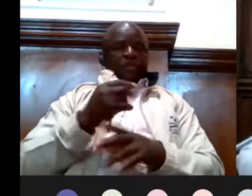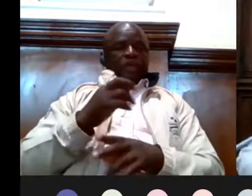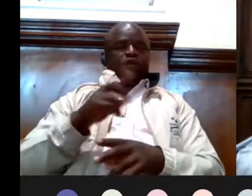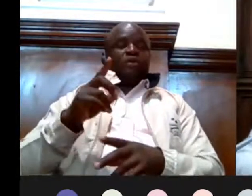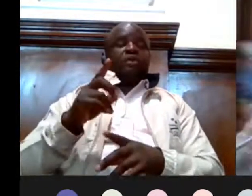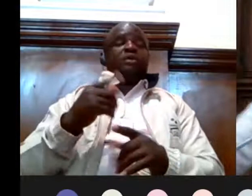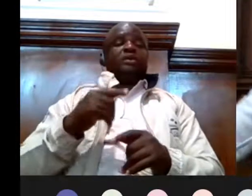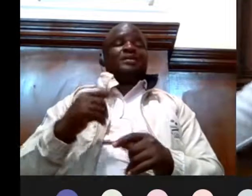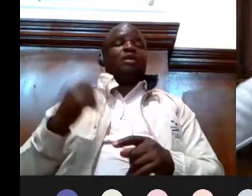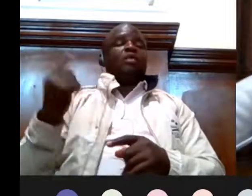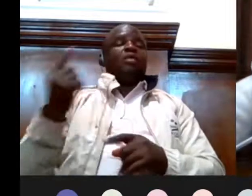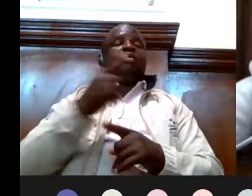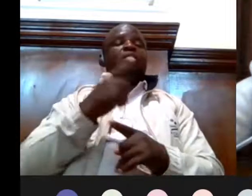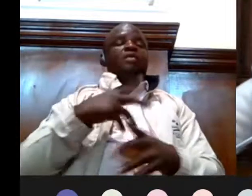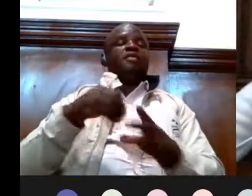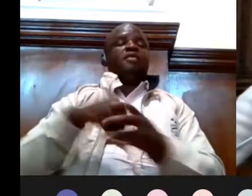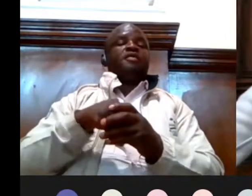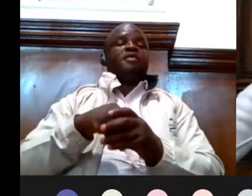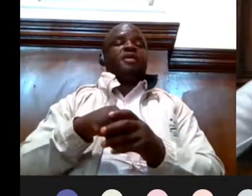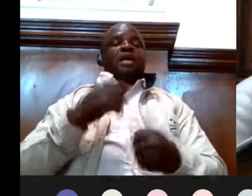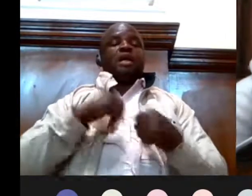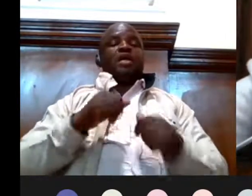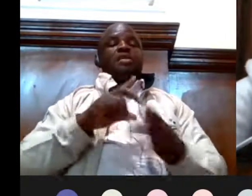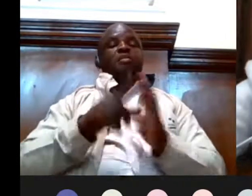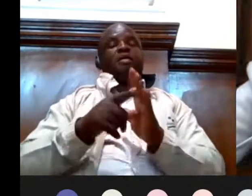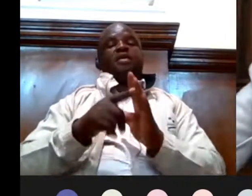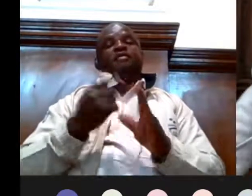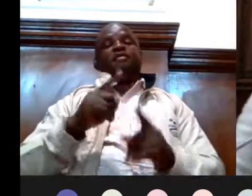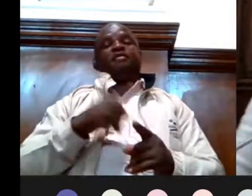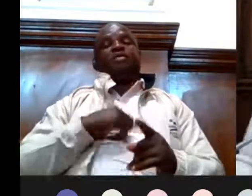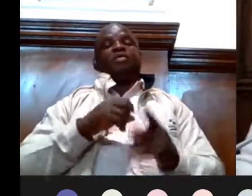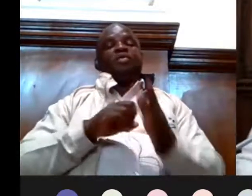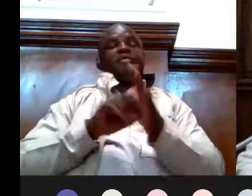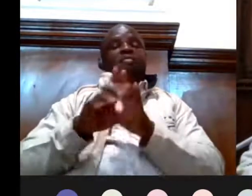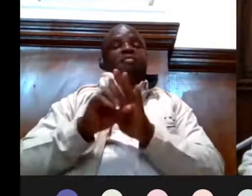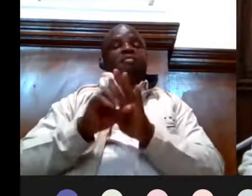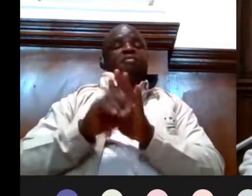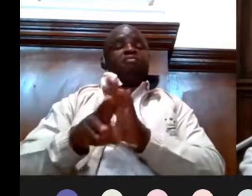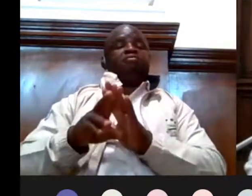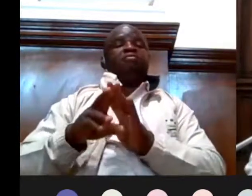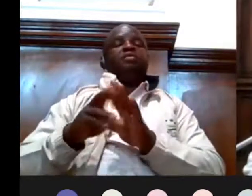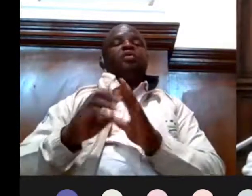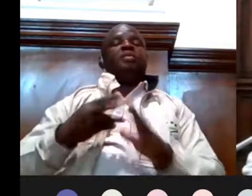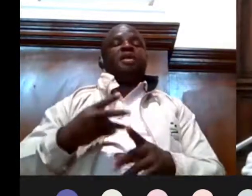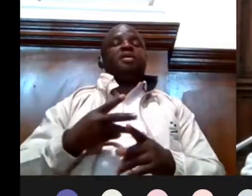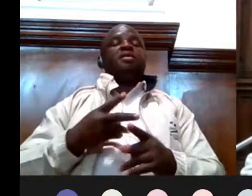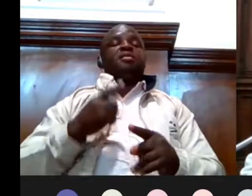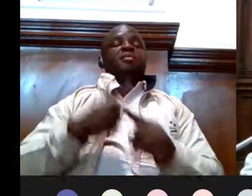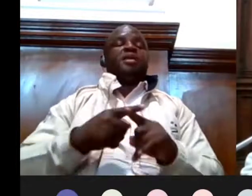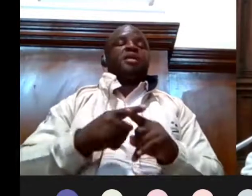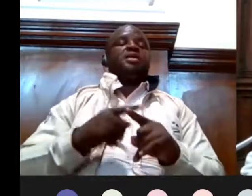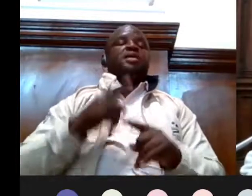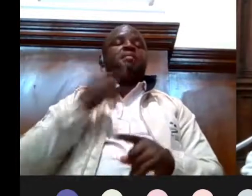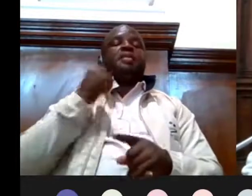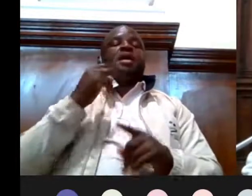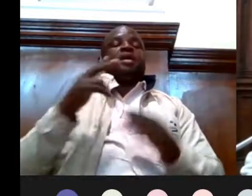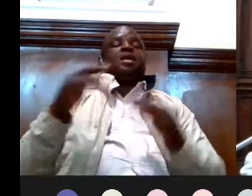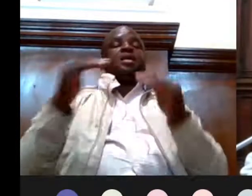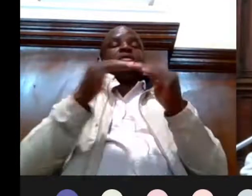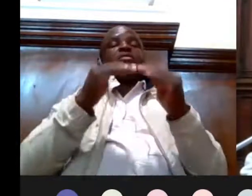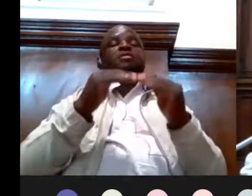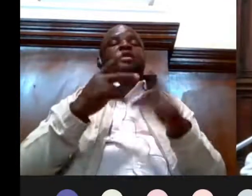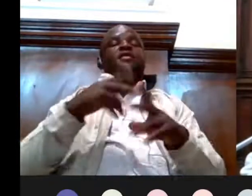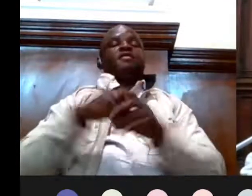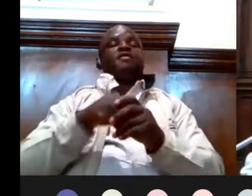8 Principles Action Plan for promoting women's empowerment and gender equality in the public